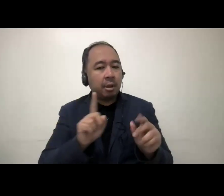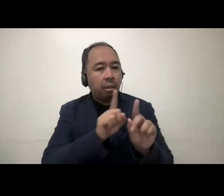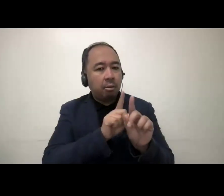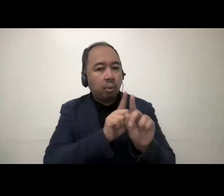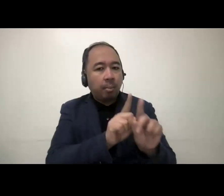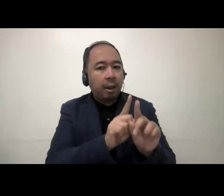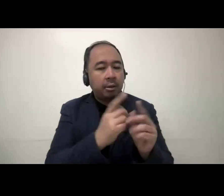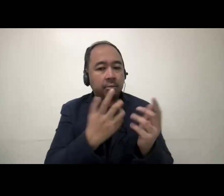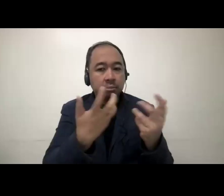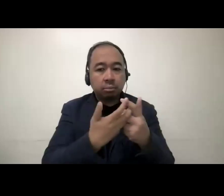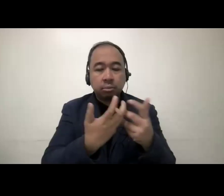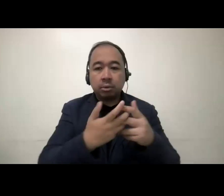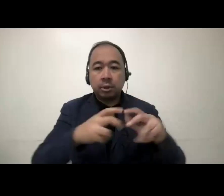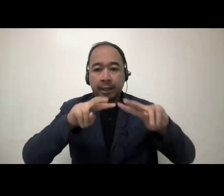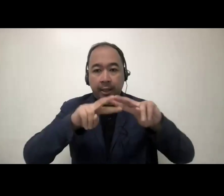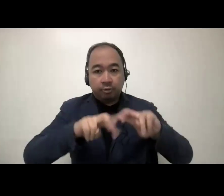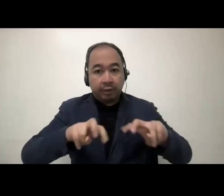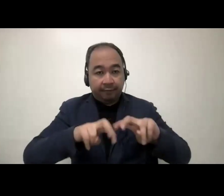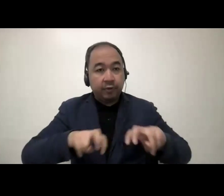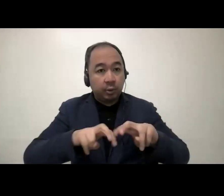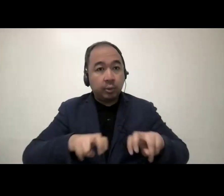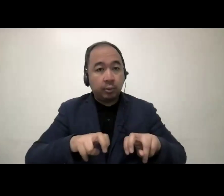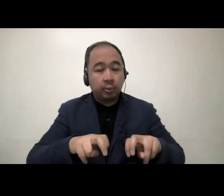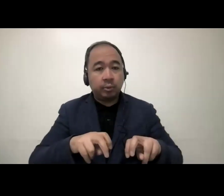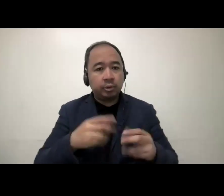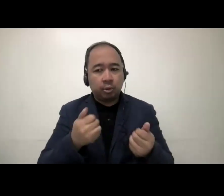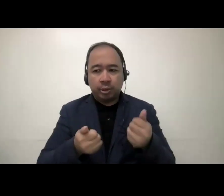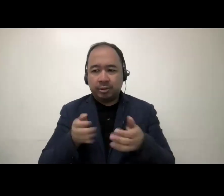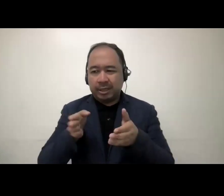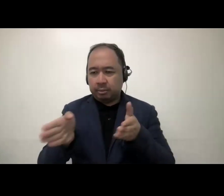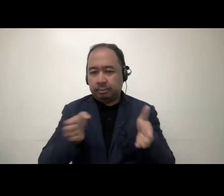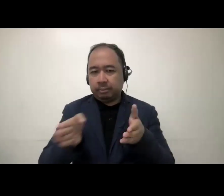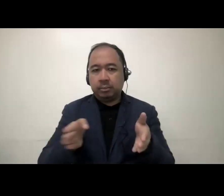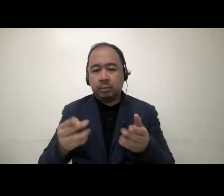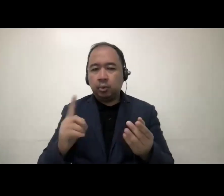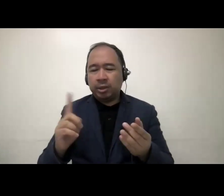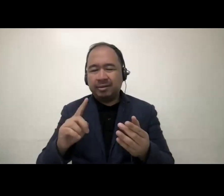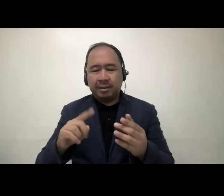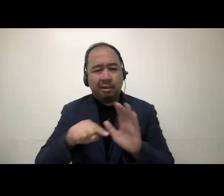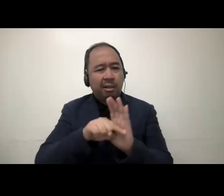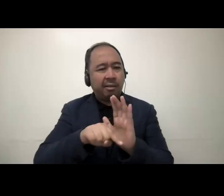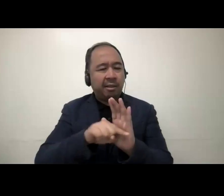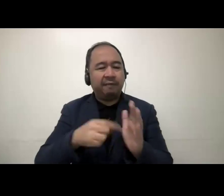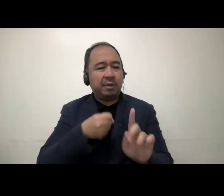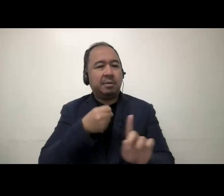the question was really, what was the harm if you go from one to the other I think the thing